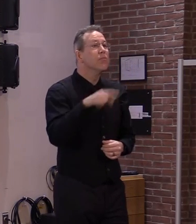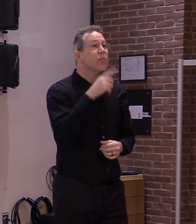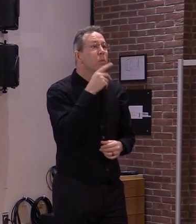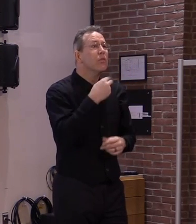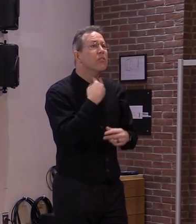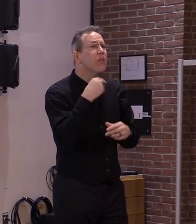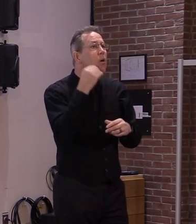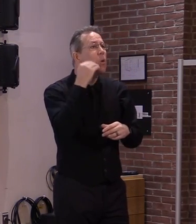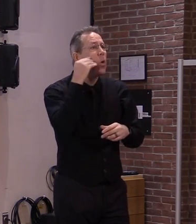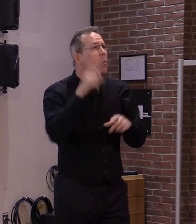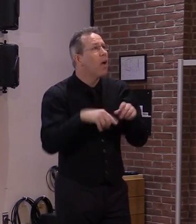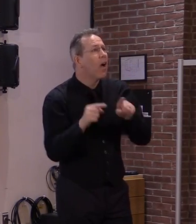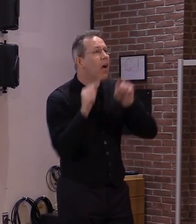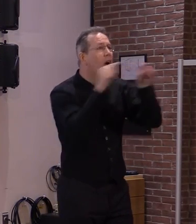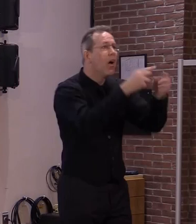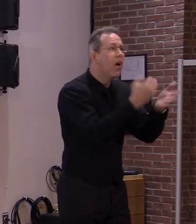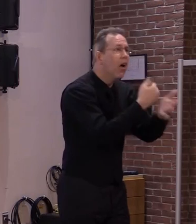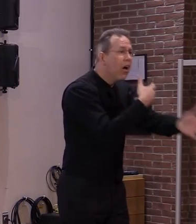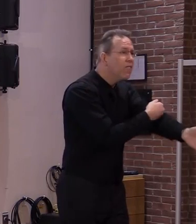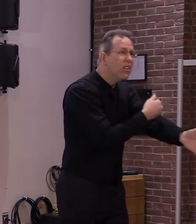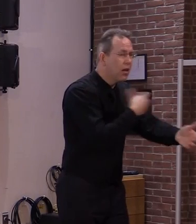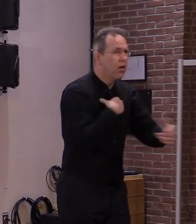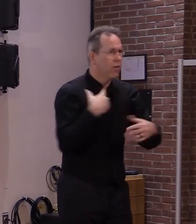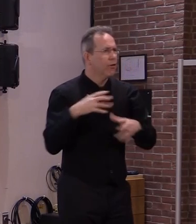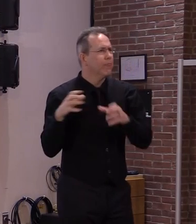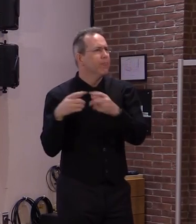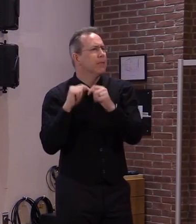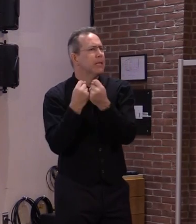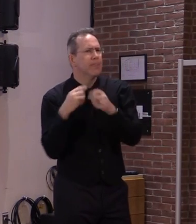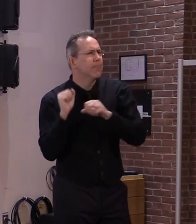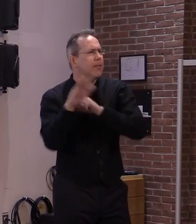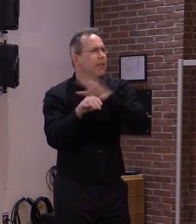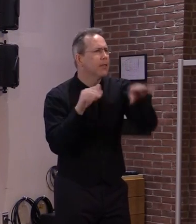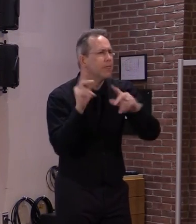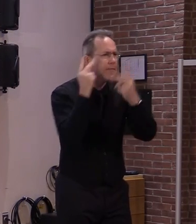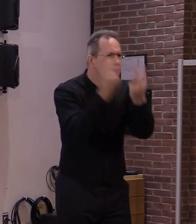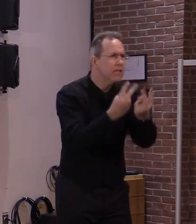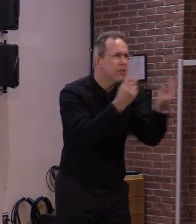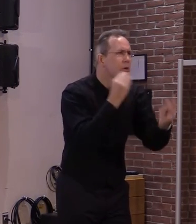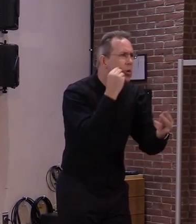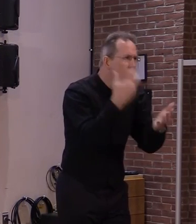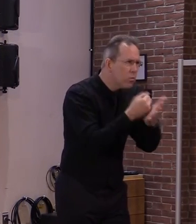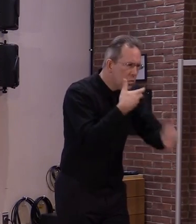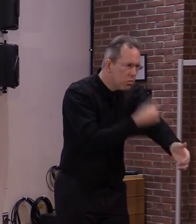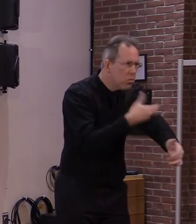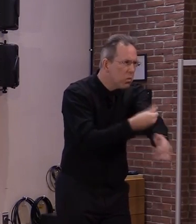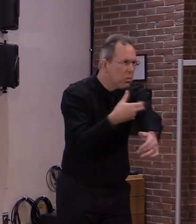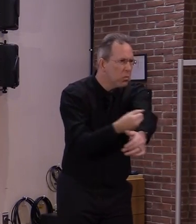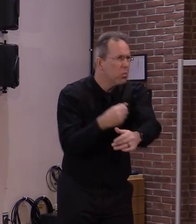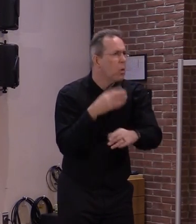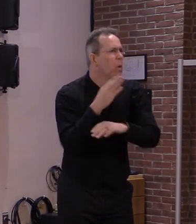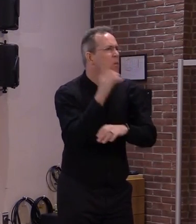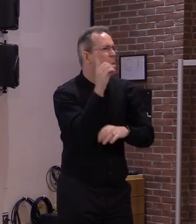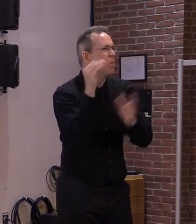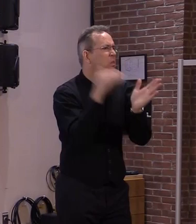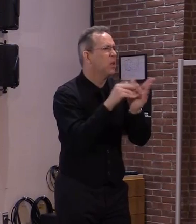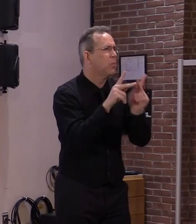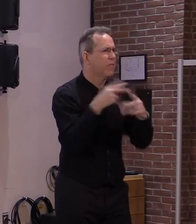first dose of vaccine. We continue to work with our healthcare partners to identify those